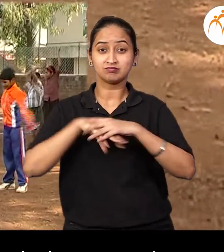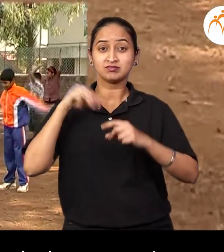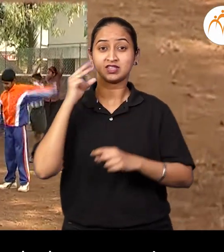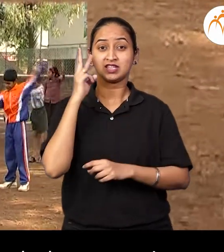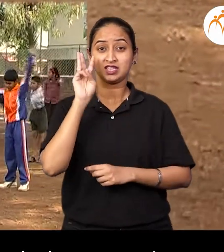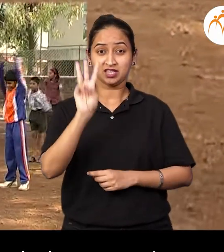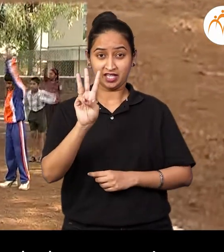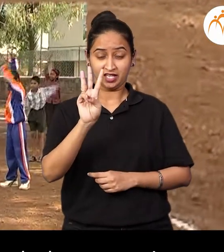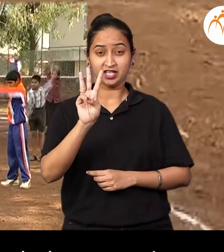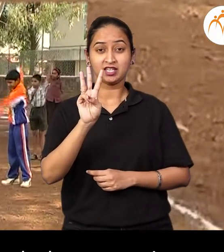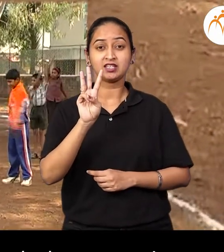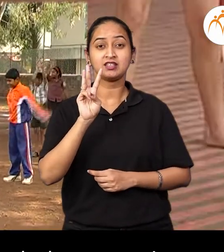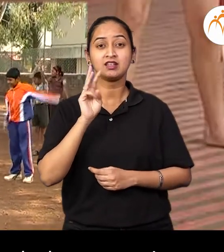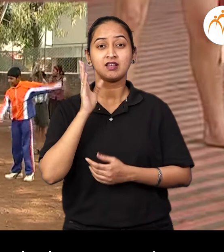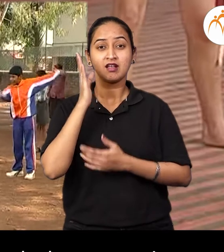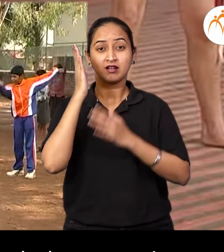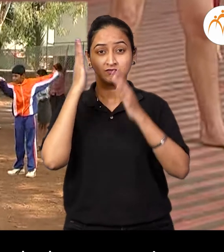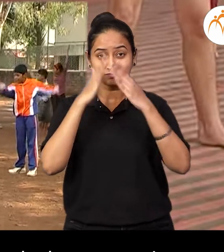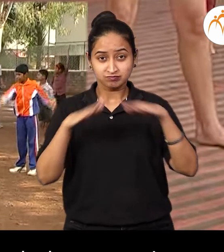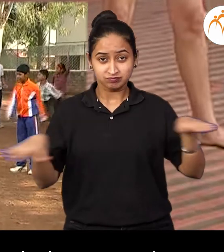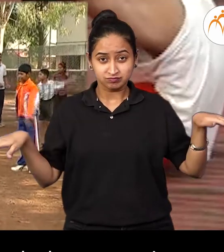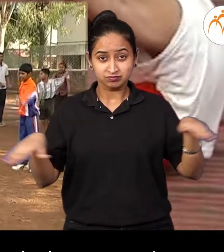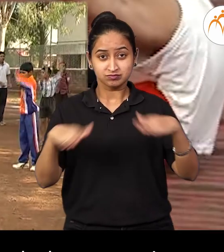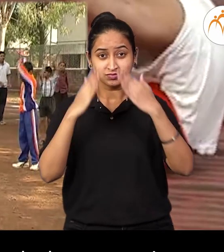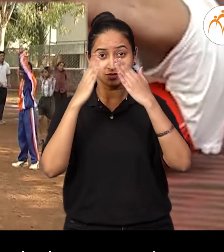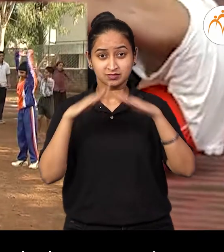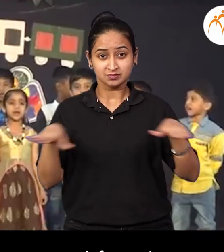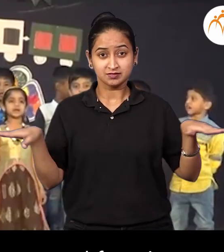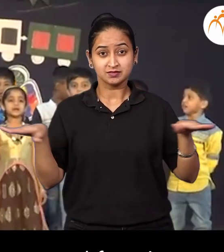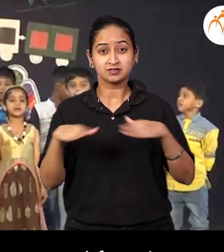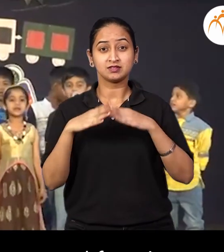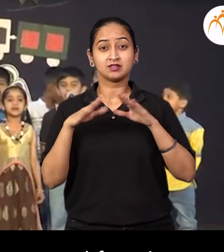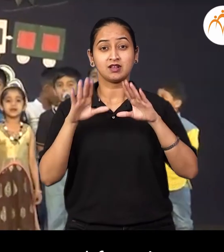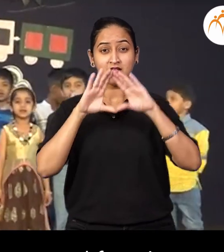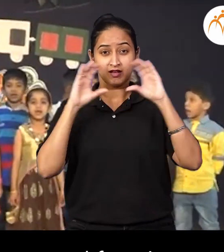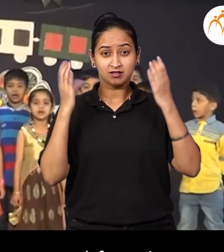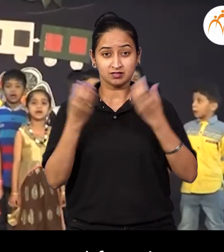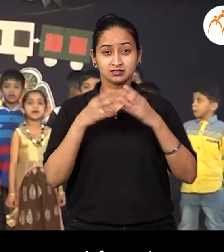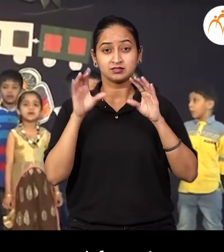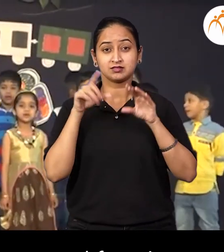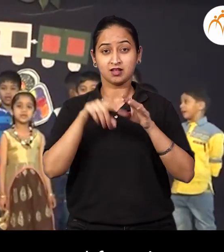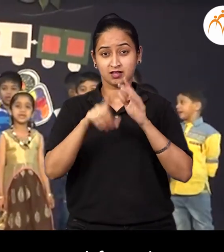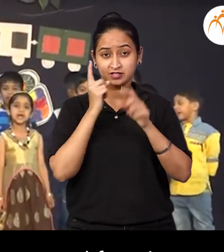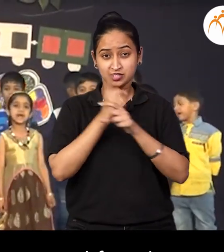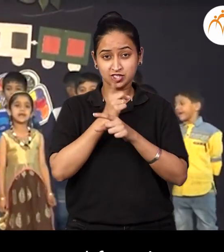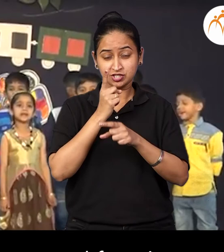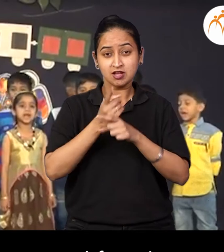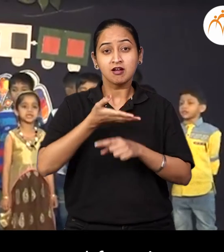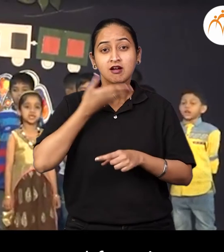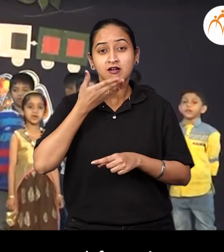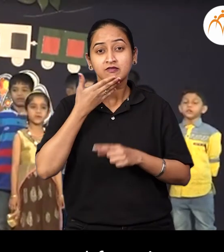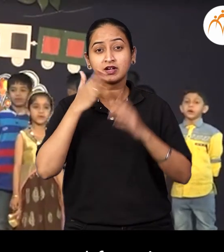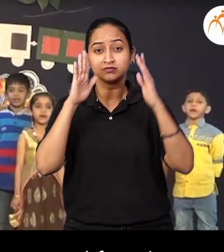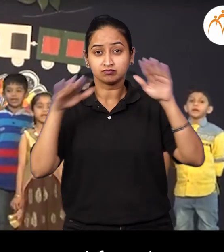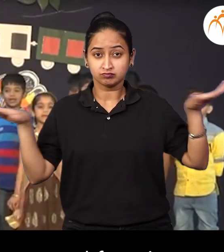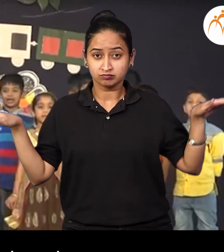teachers teach them exercises. Every year during the annual